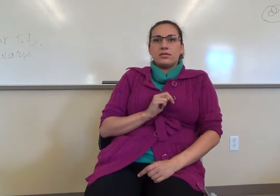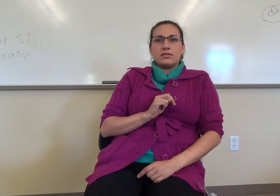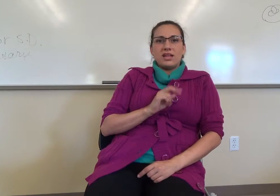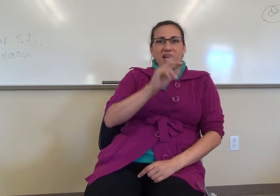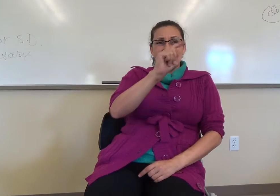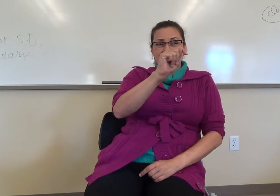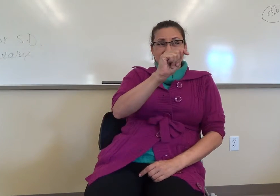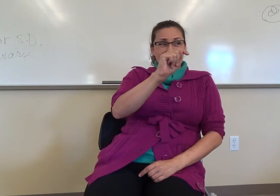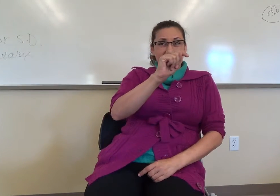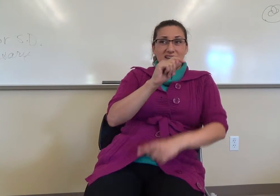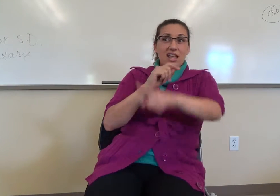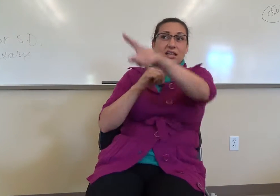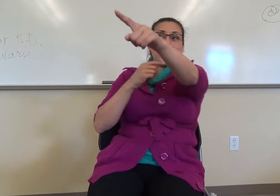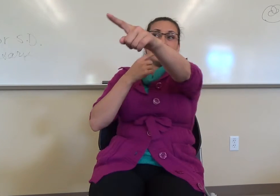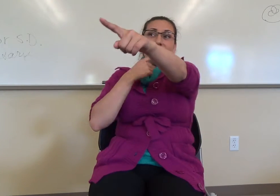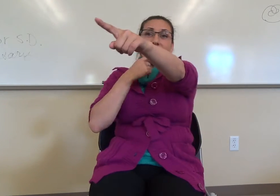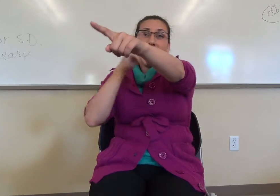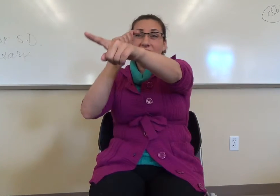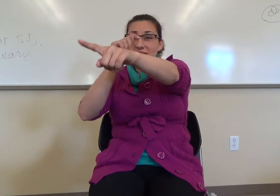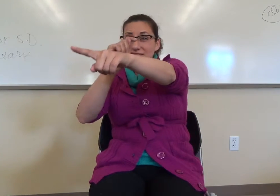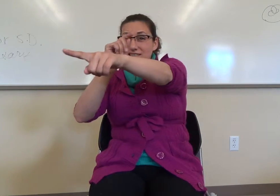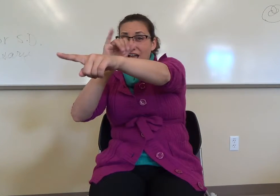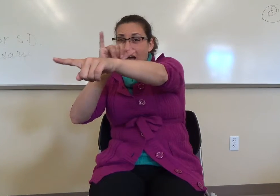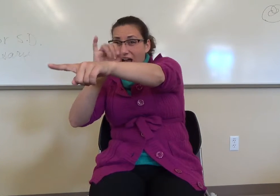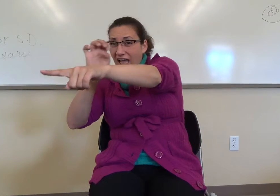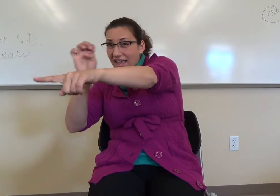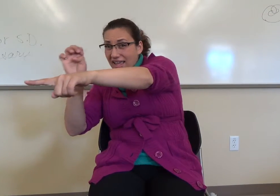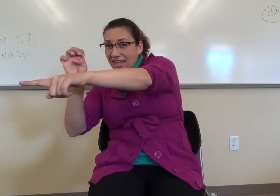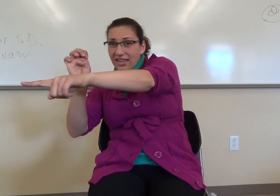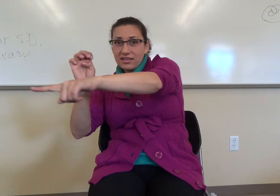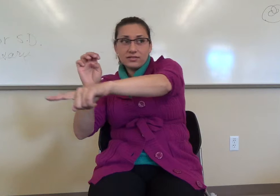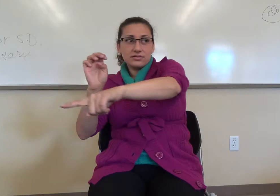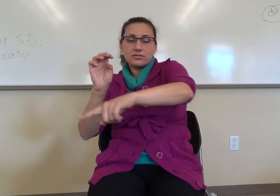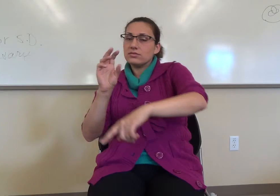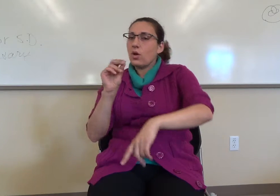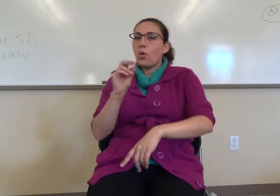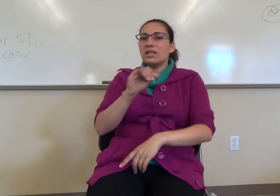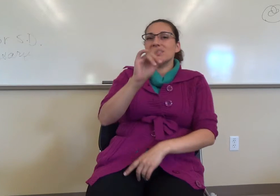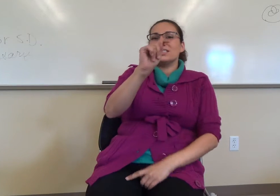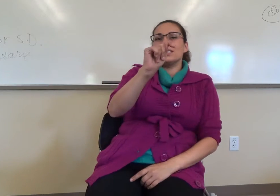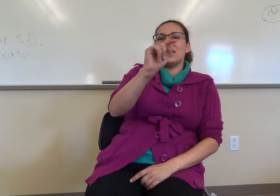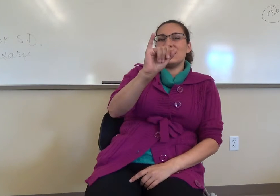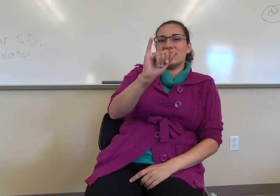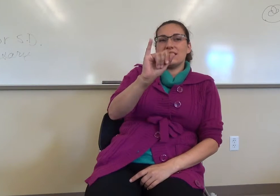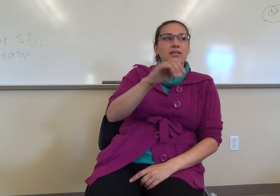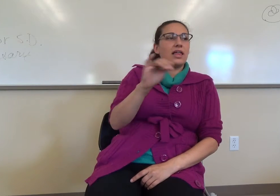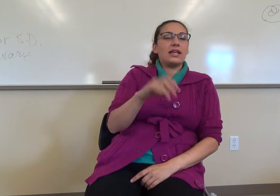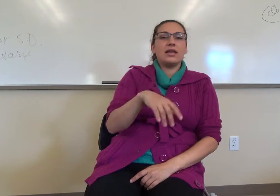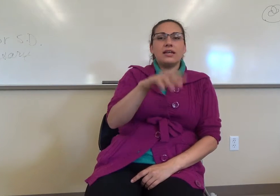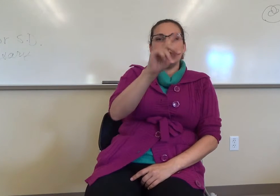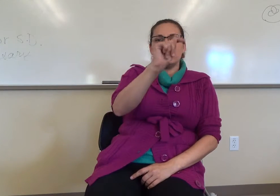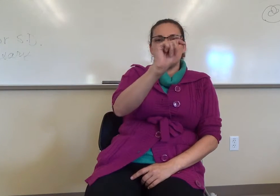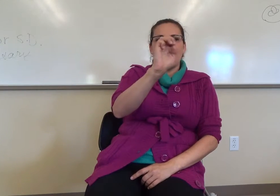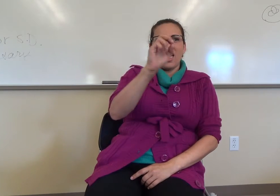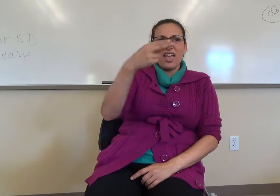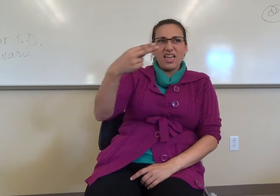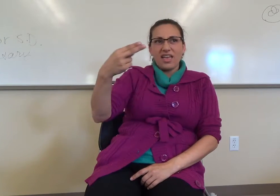is, it's, yeah, Tibetan. it's actually pronounced Tibetan for some Tibetan? reason, Tibet, even though the country is pronounced